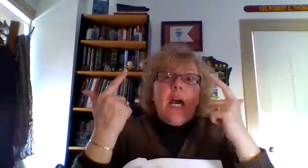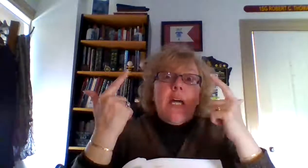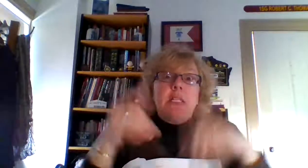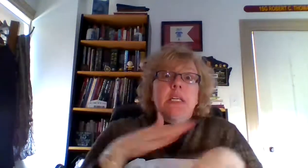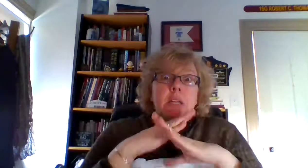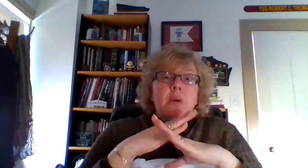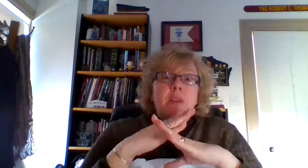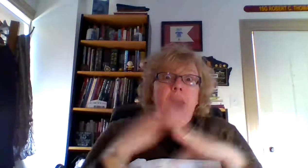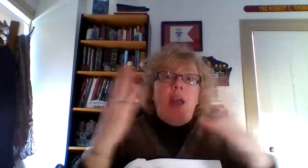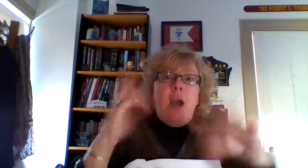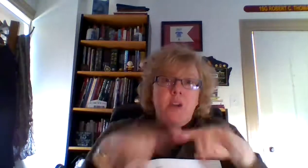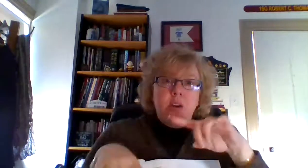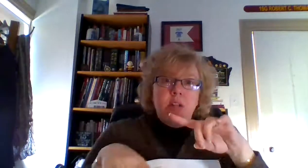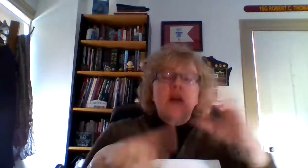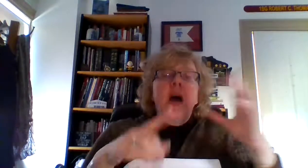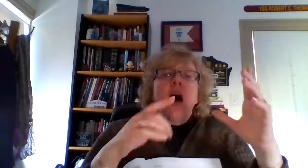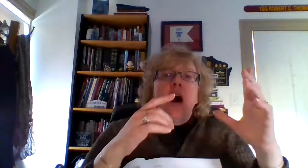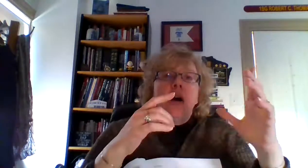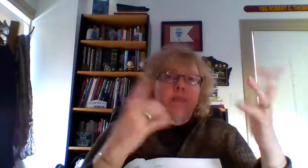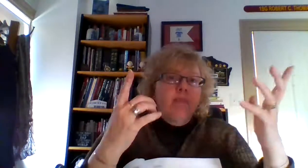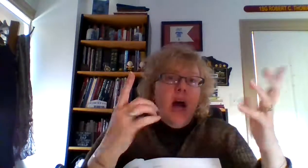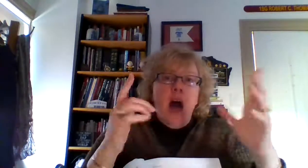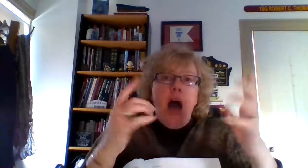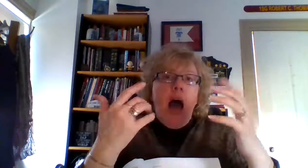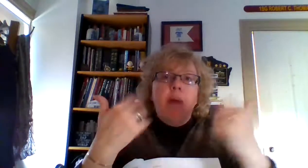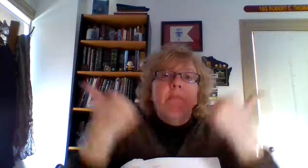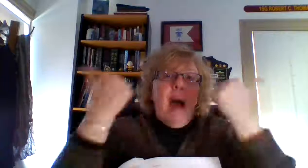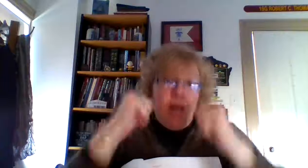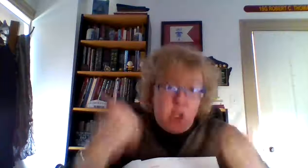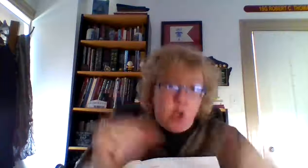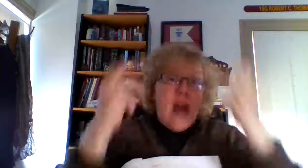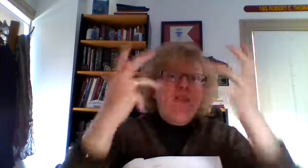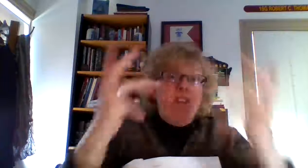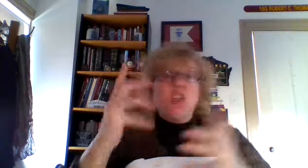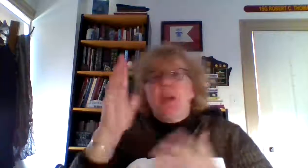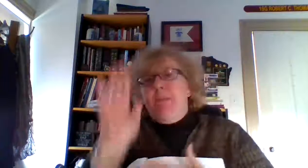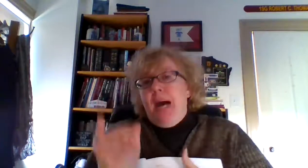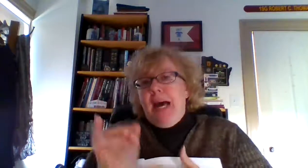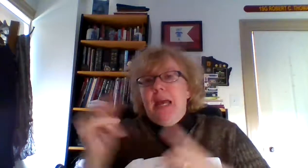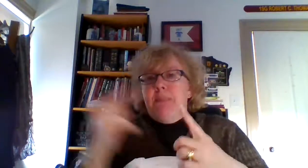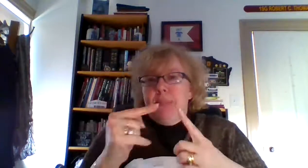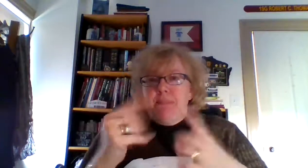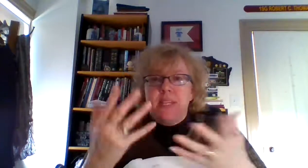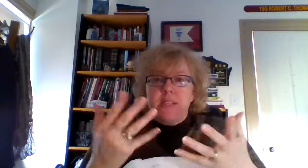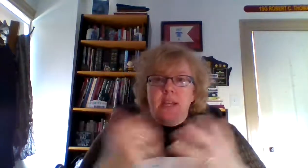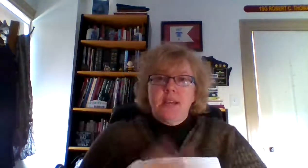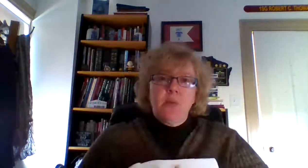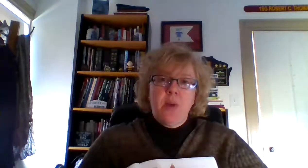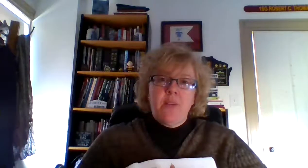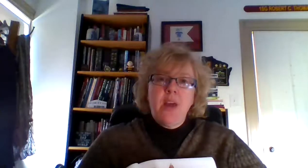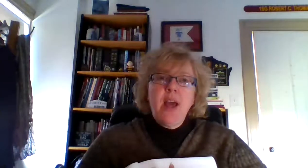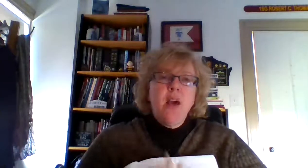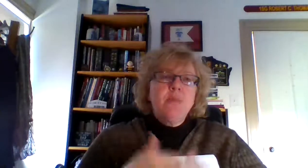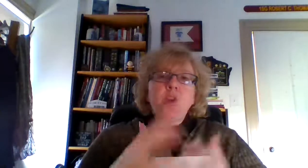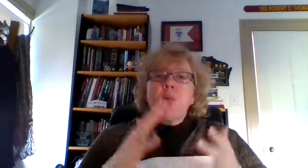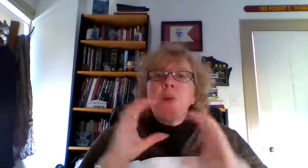got, in the way. I couldn't. I'm going to try to finish it by this date, whatever. So